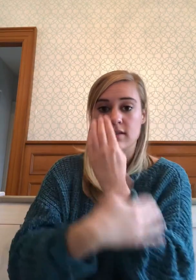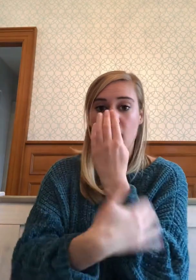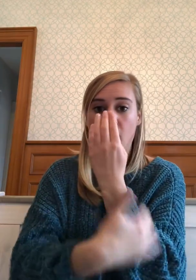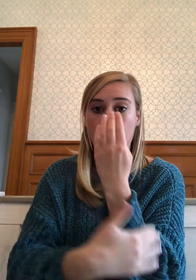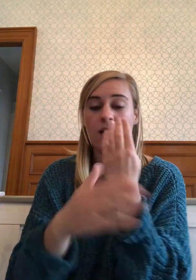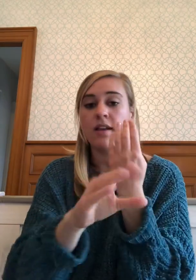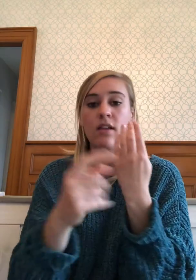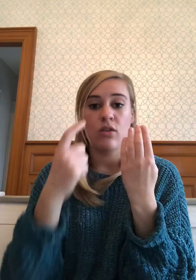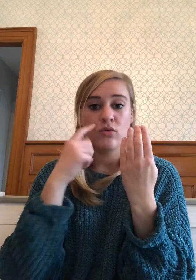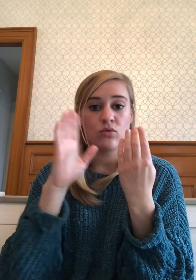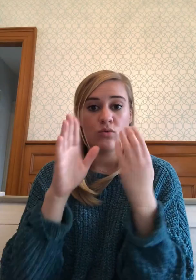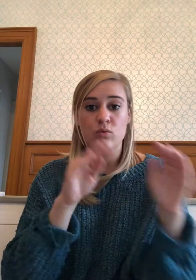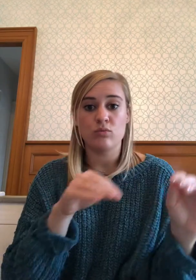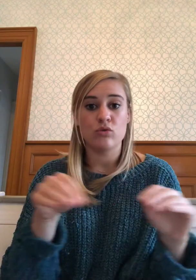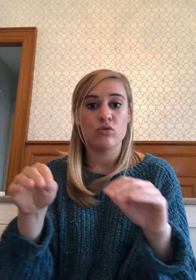moves favorably.